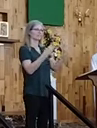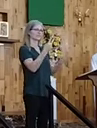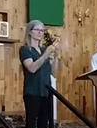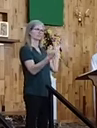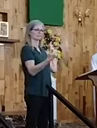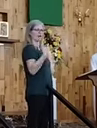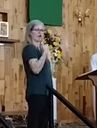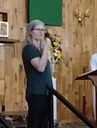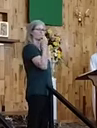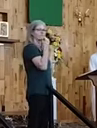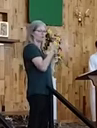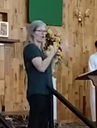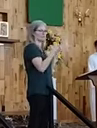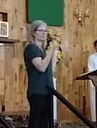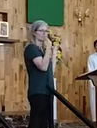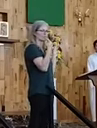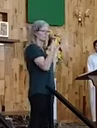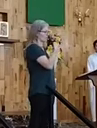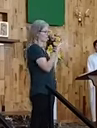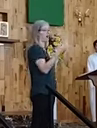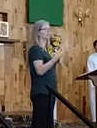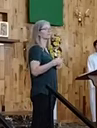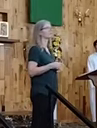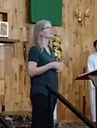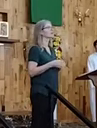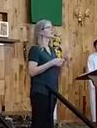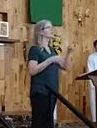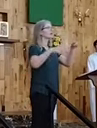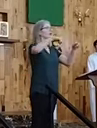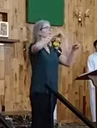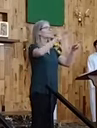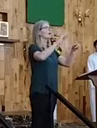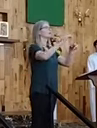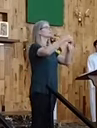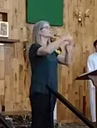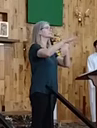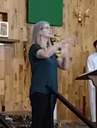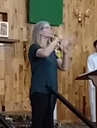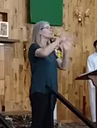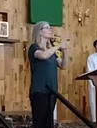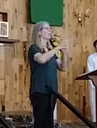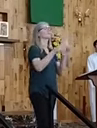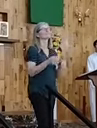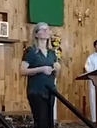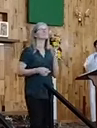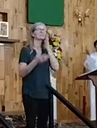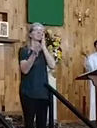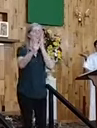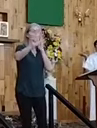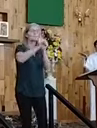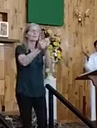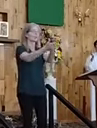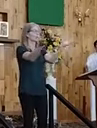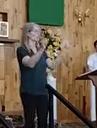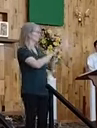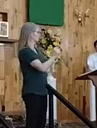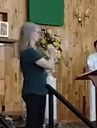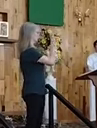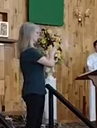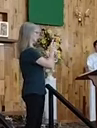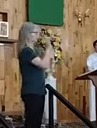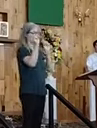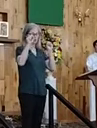back. And I will ask Pablo to send me the photographs I can send to you. The Lord be with you. Bow your heads and pray